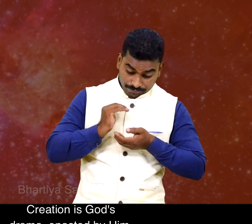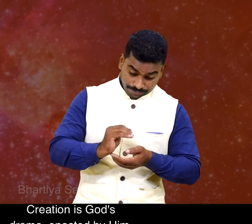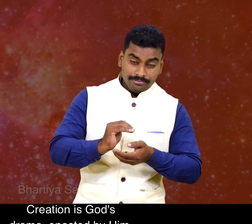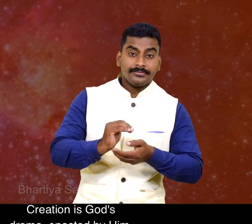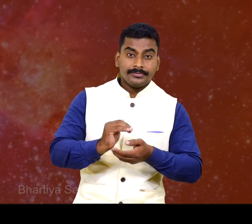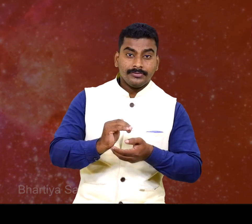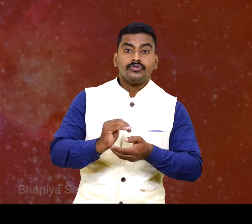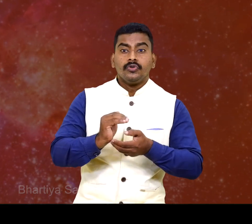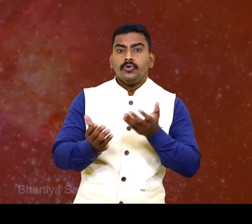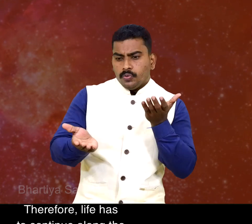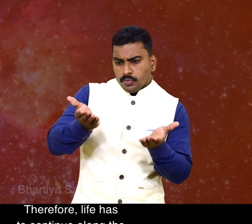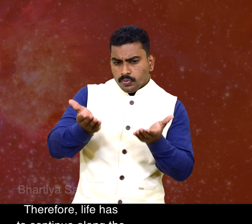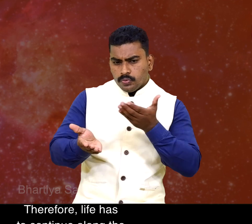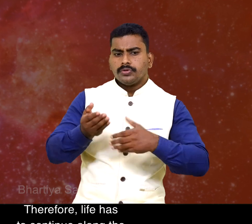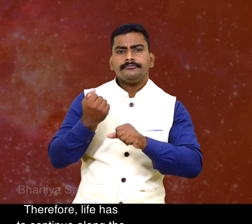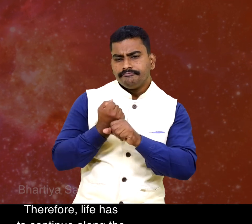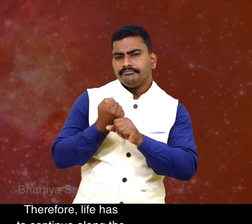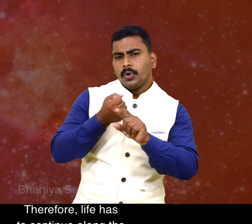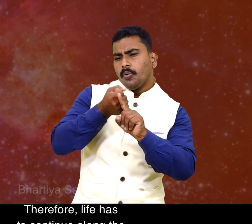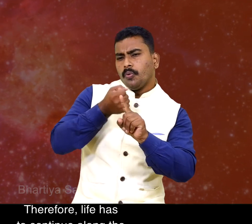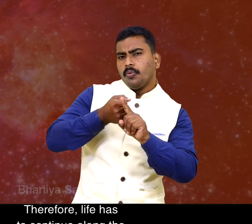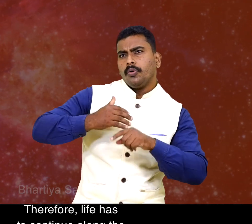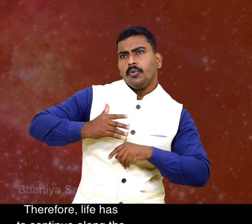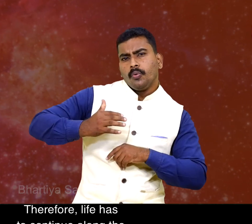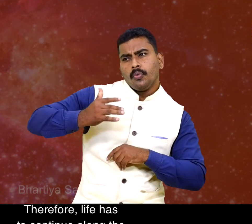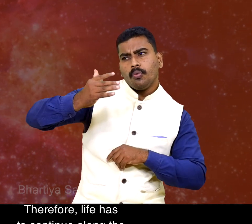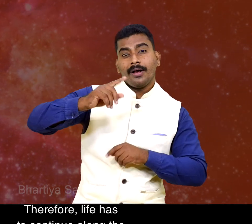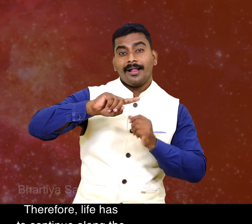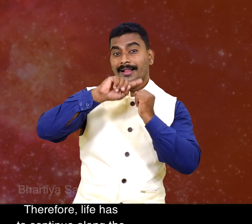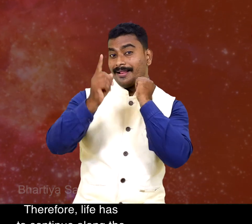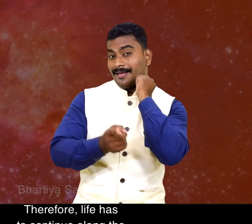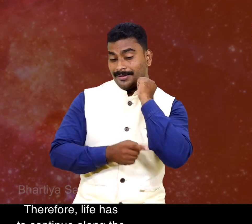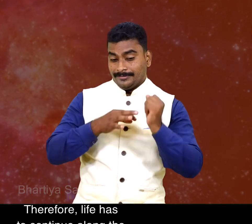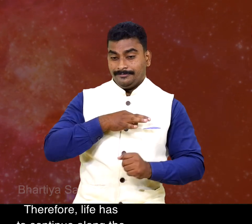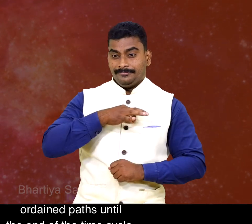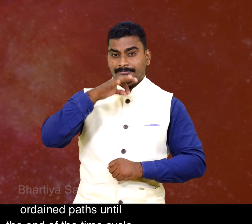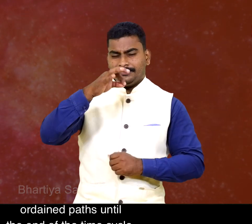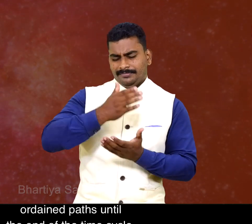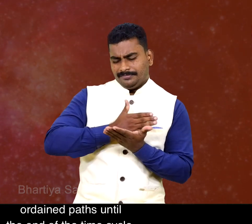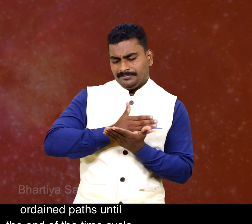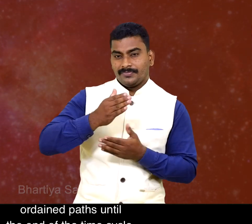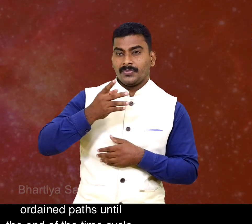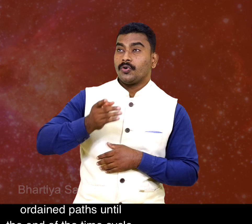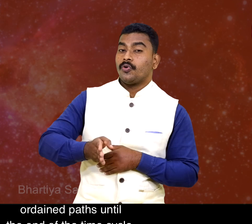by Him. Therefore, life has to continue along the ordained